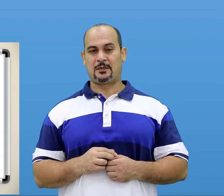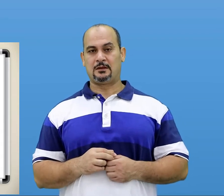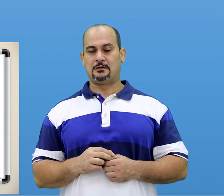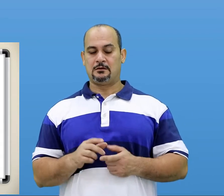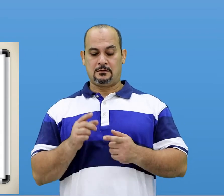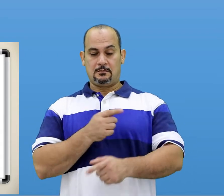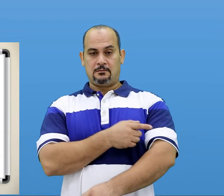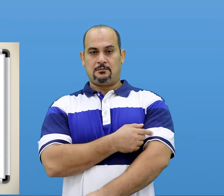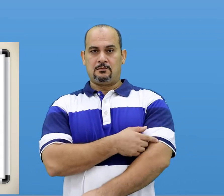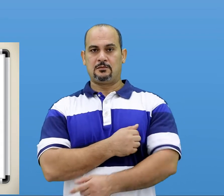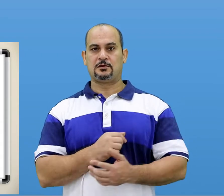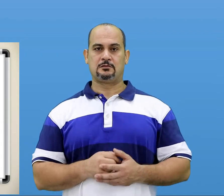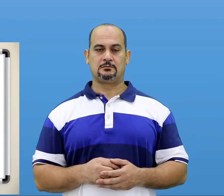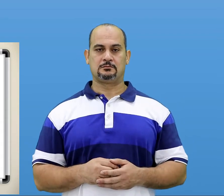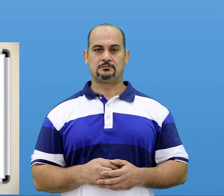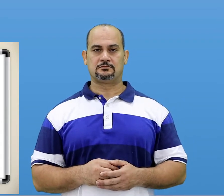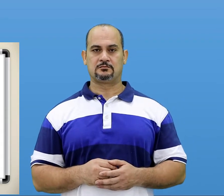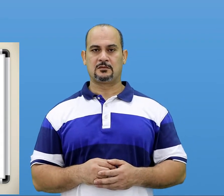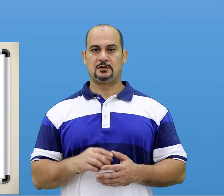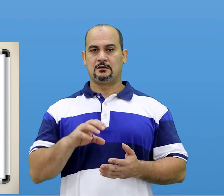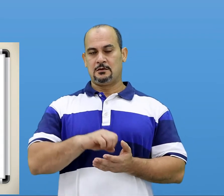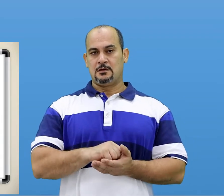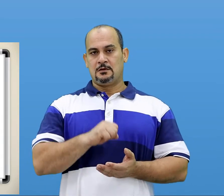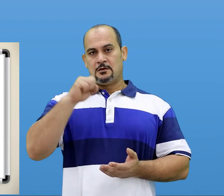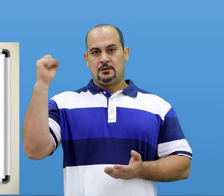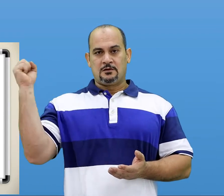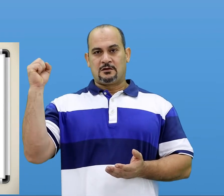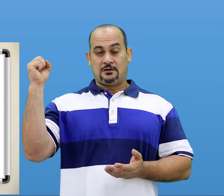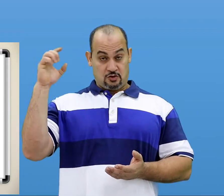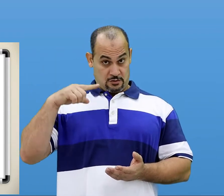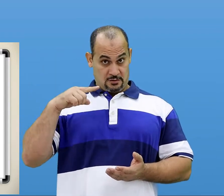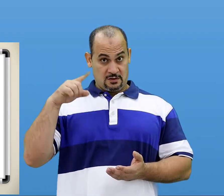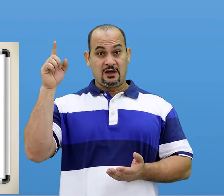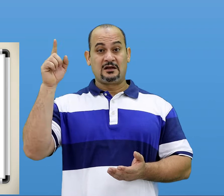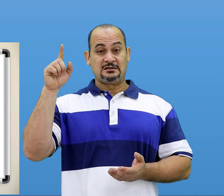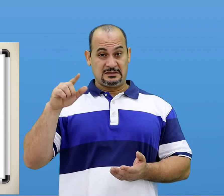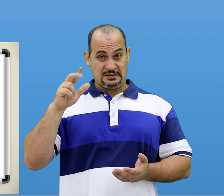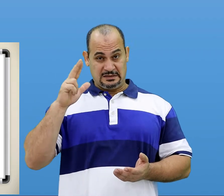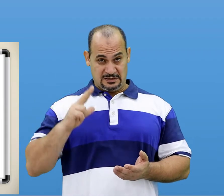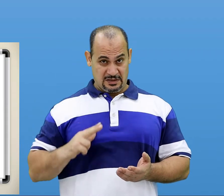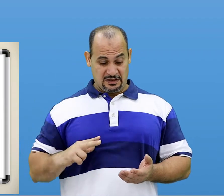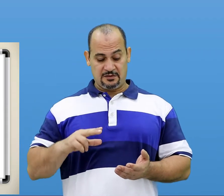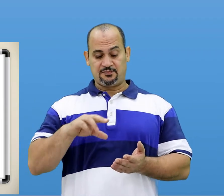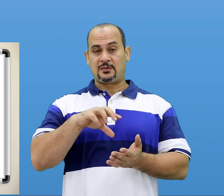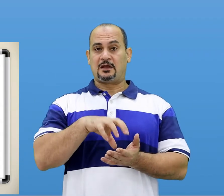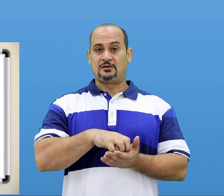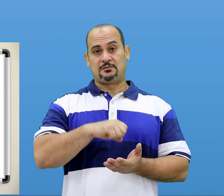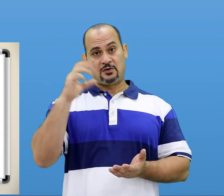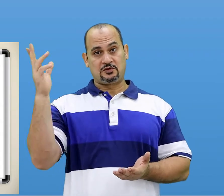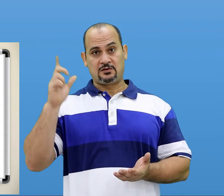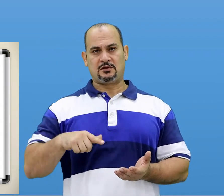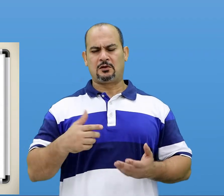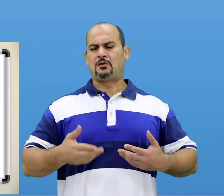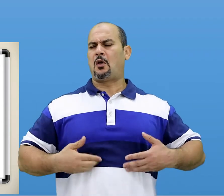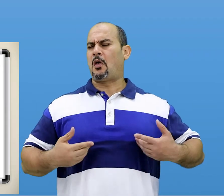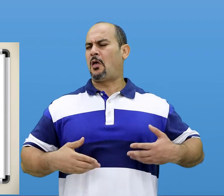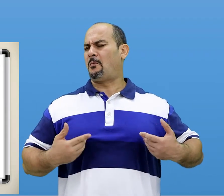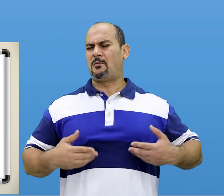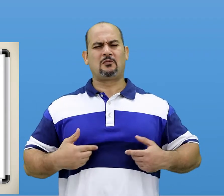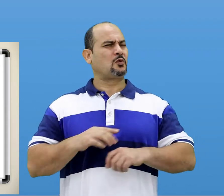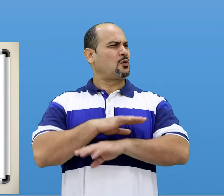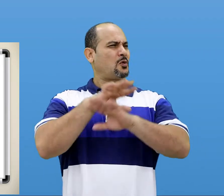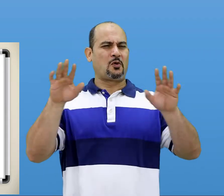Here's an example. The National and Liberation Day are time of joy and